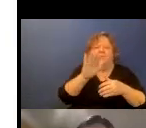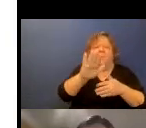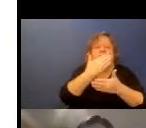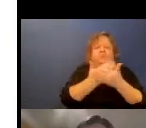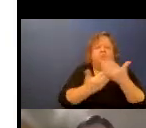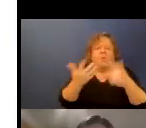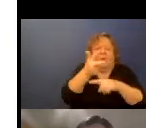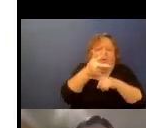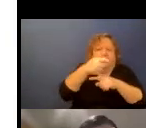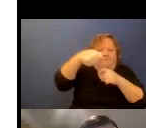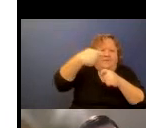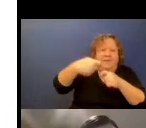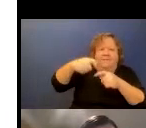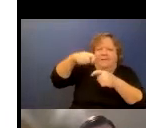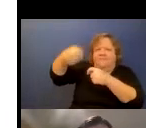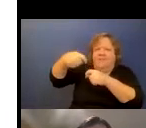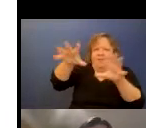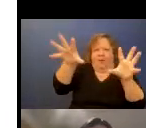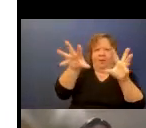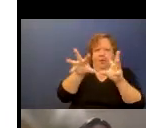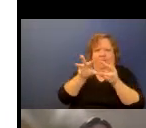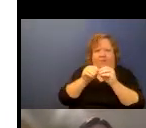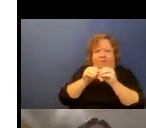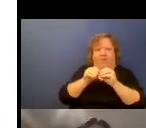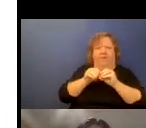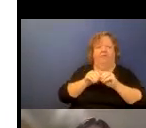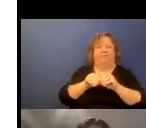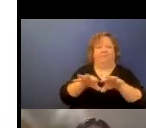media, and dissemination of the toolkit thereafter.